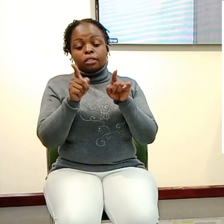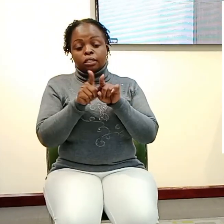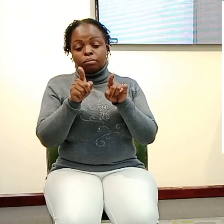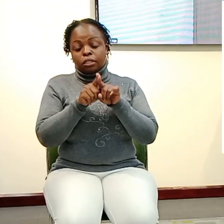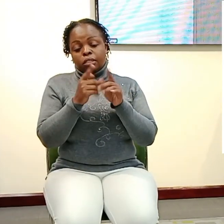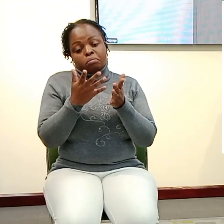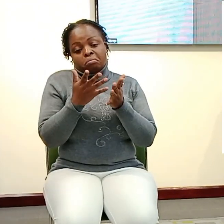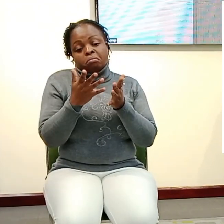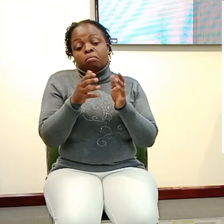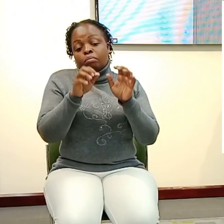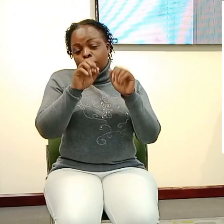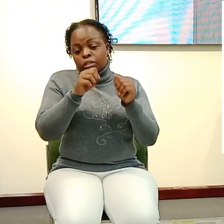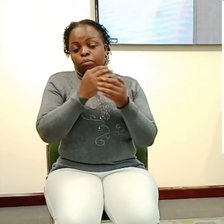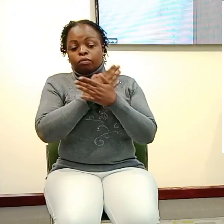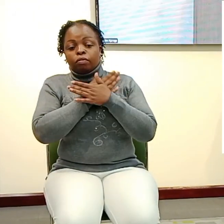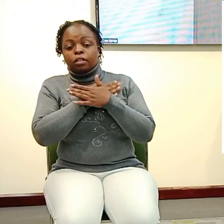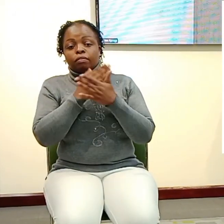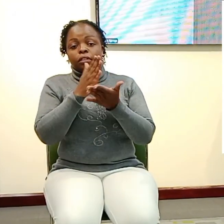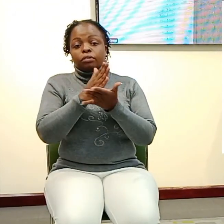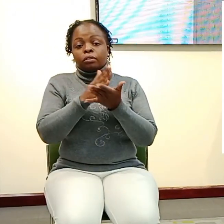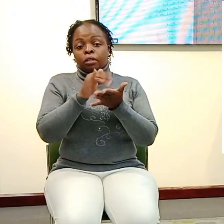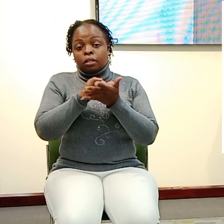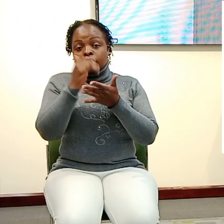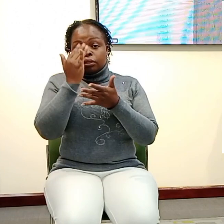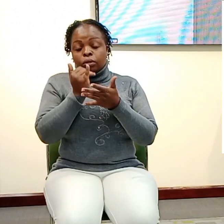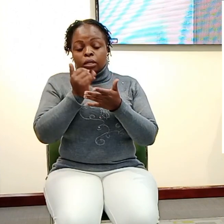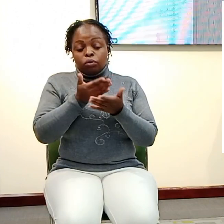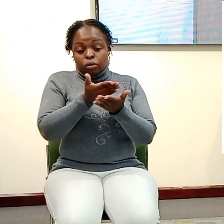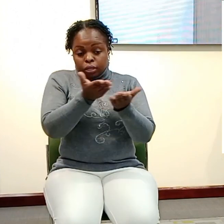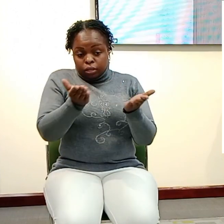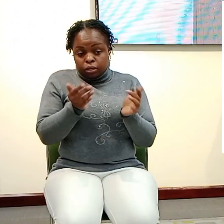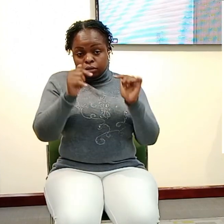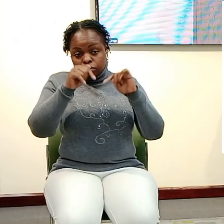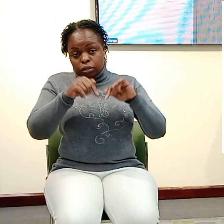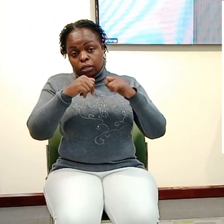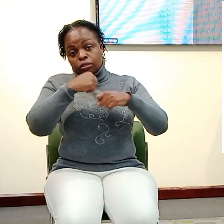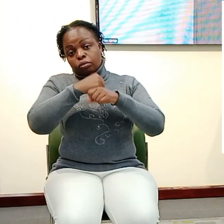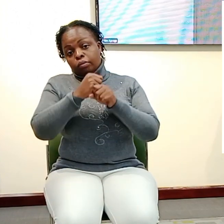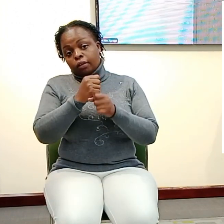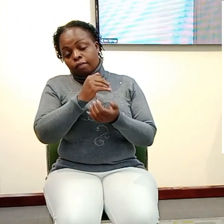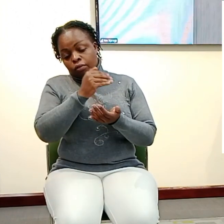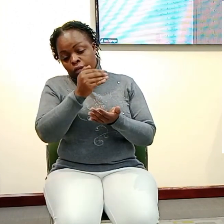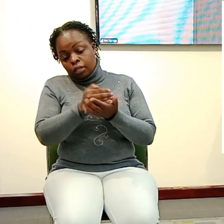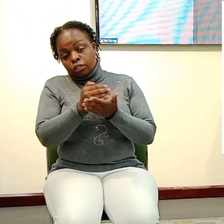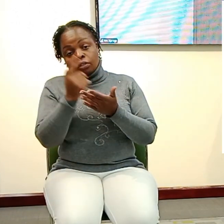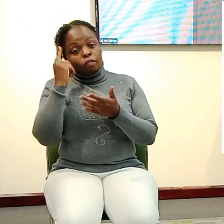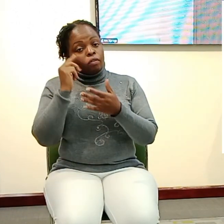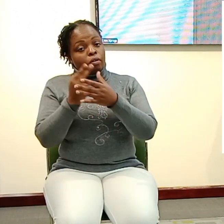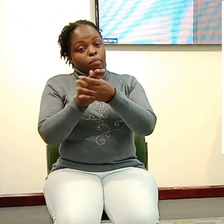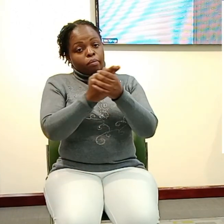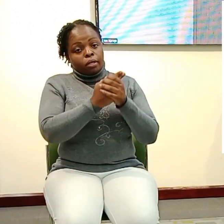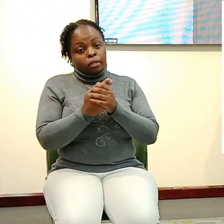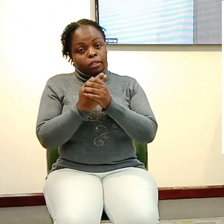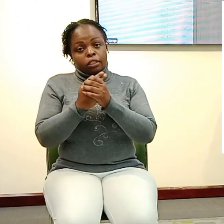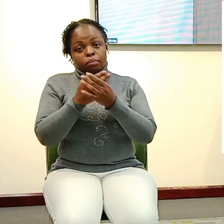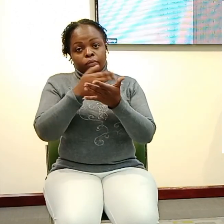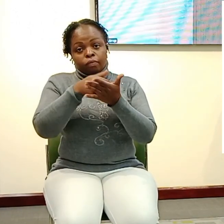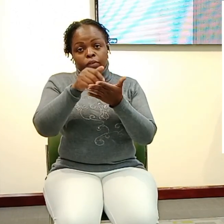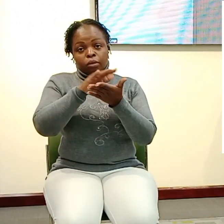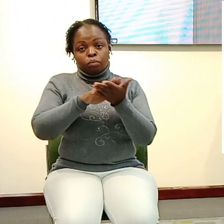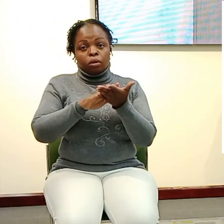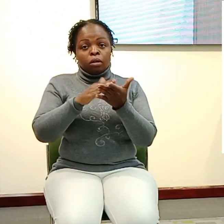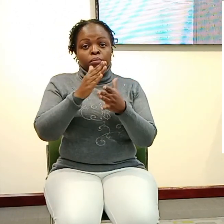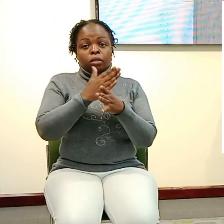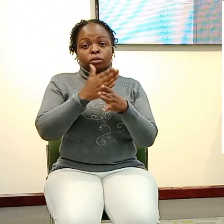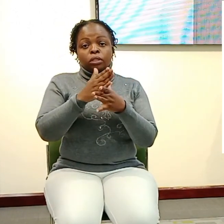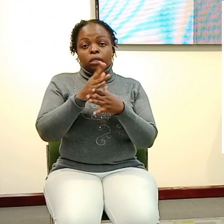natural allies. That is why we are here today, to establish the foundation for a partnership framework between